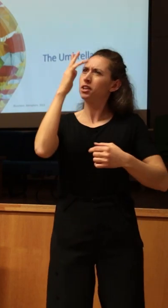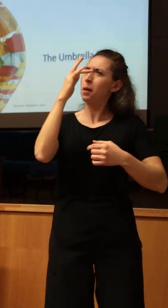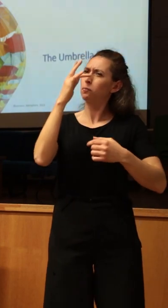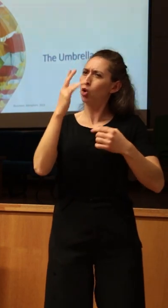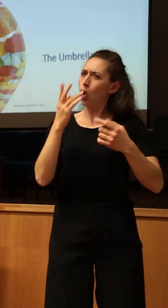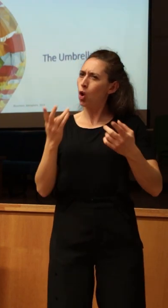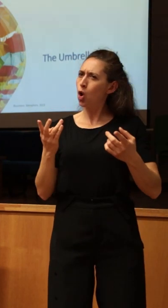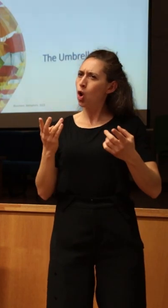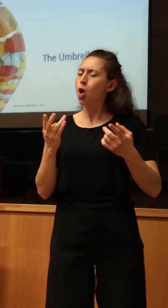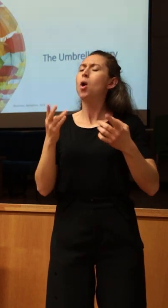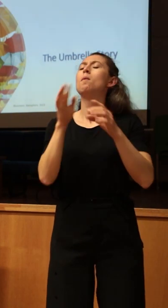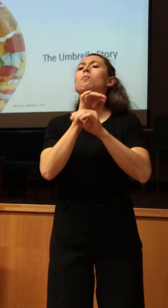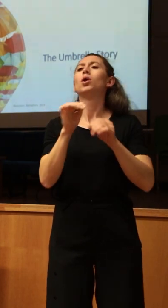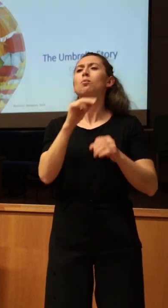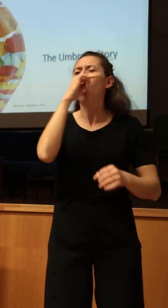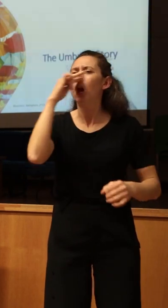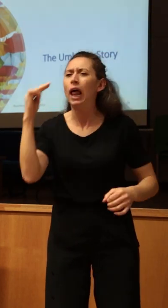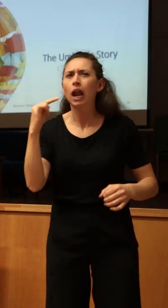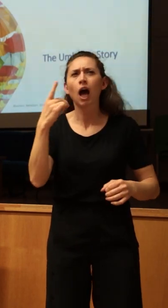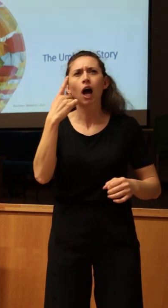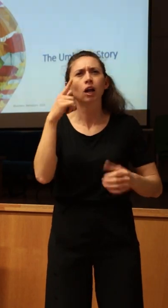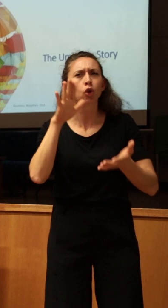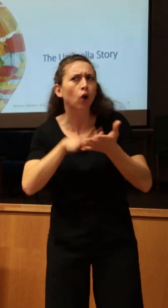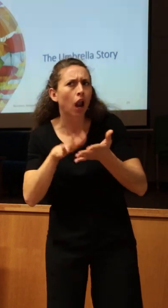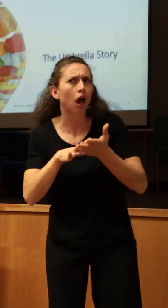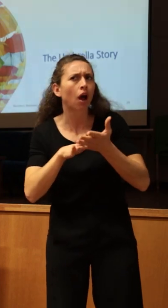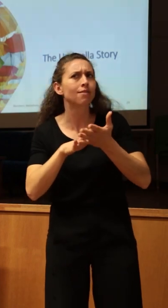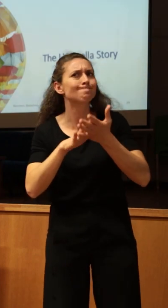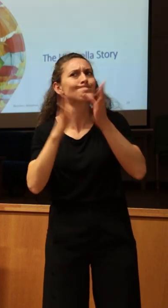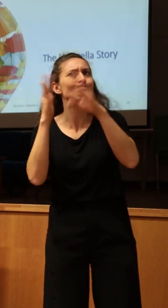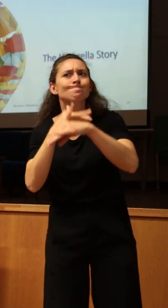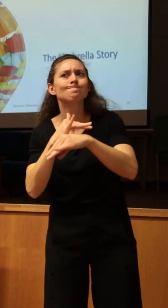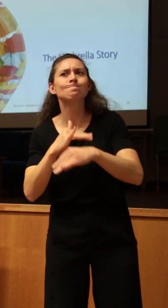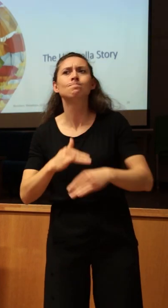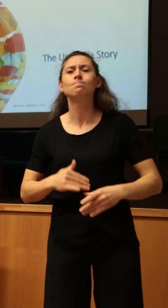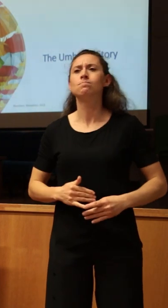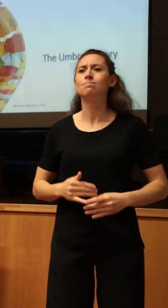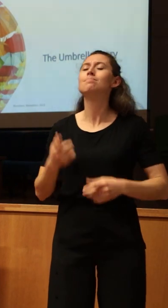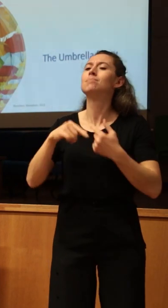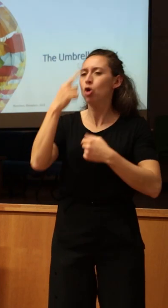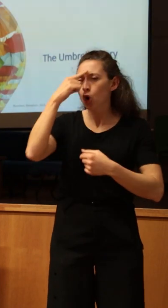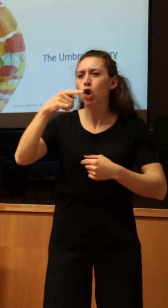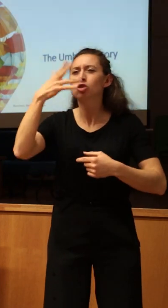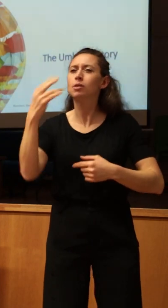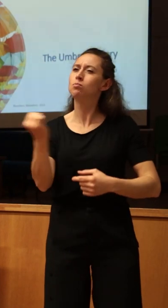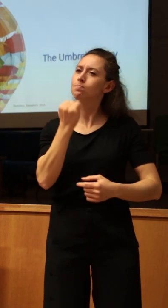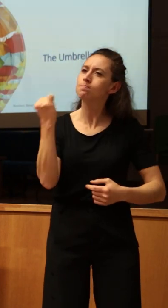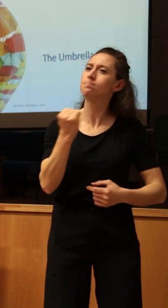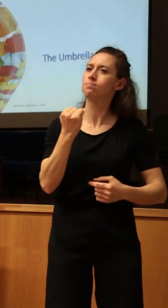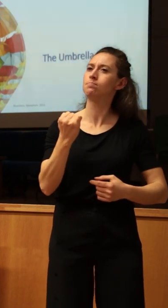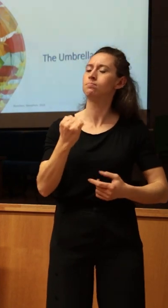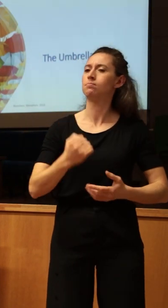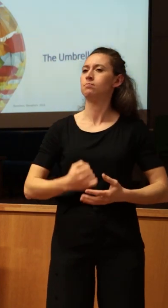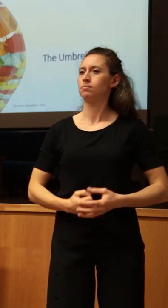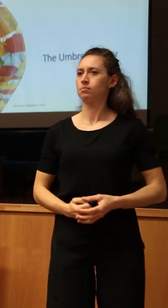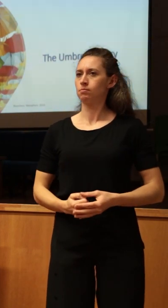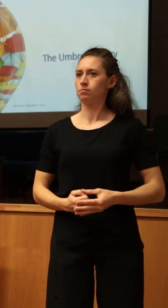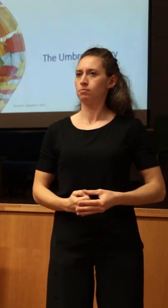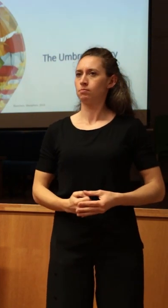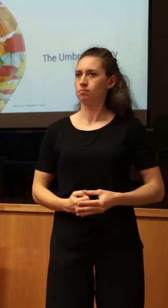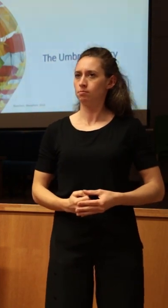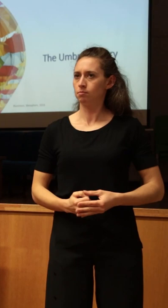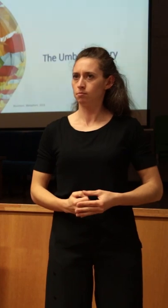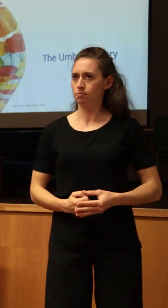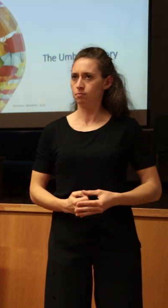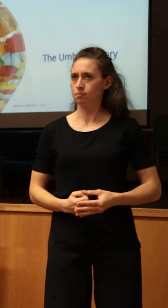Can we? No, we can't. ¿Podemos olerla? ¿Podemos tocarla? No, no podemos. Yet it's a very important concept. Pero es un concepto muy importante. So the